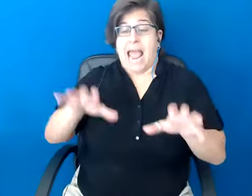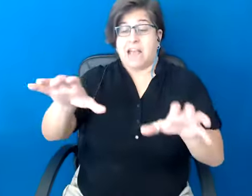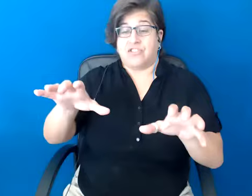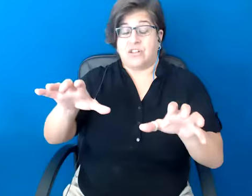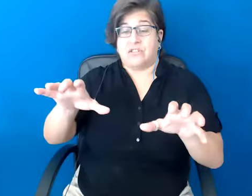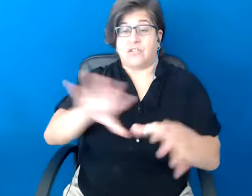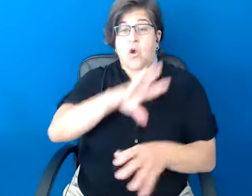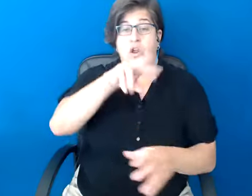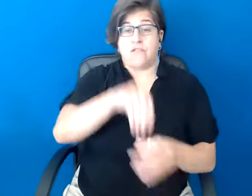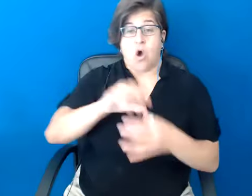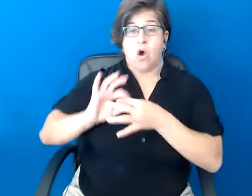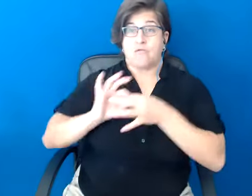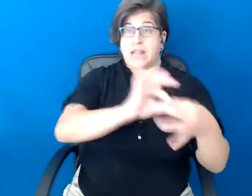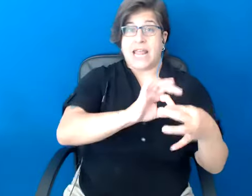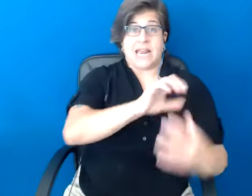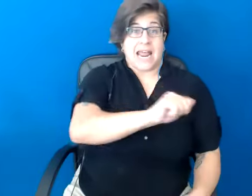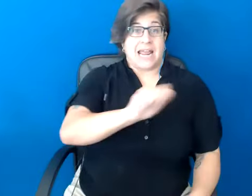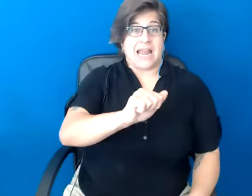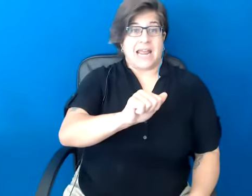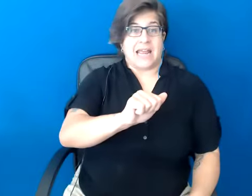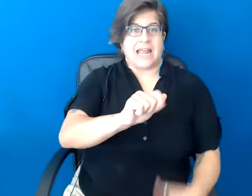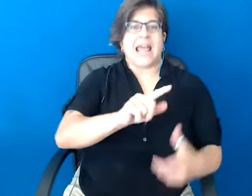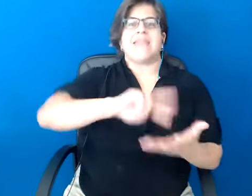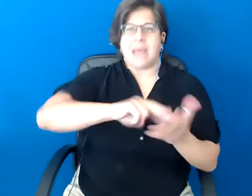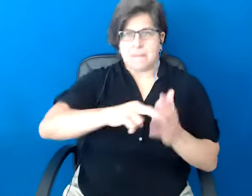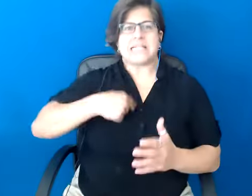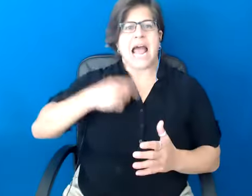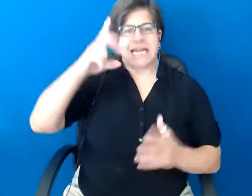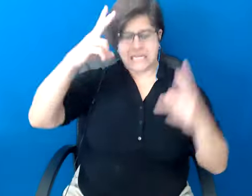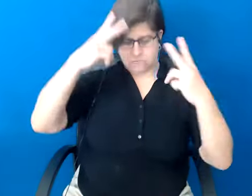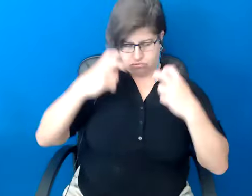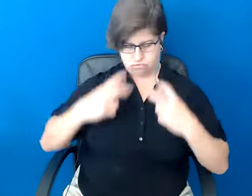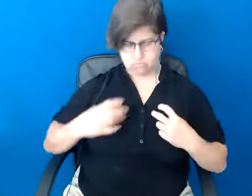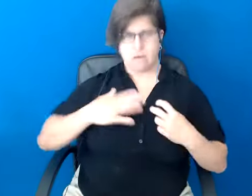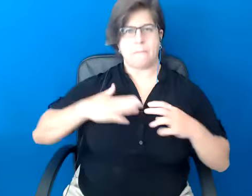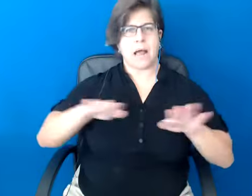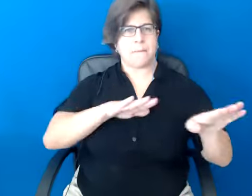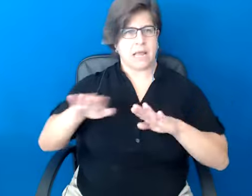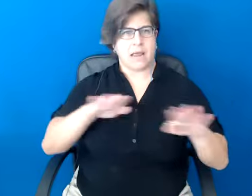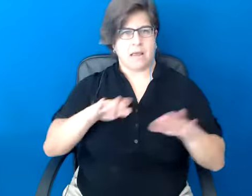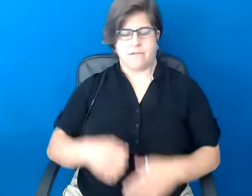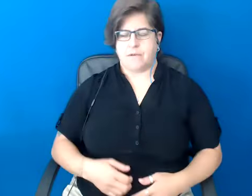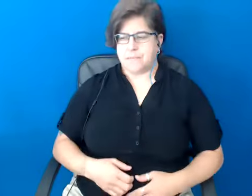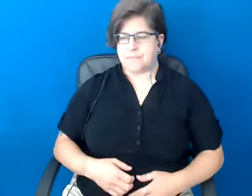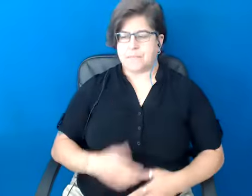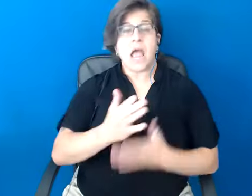public perceives my actions implicate AA, then I think I need to take a look at my behavior, right?